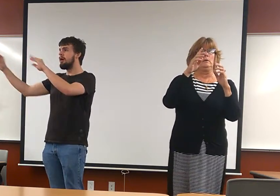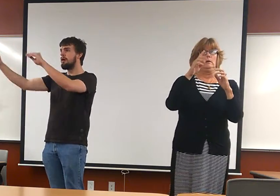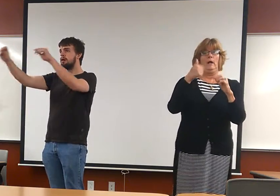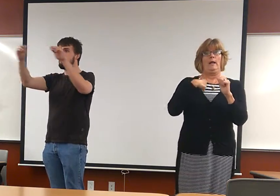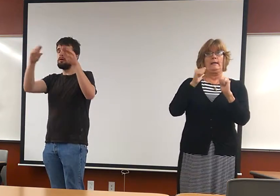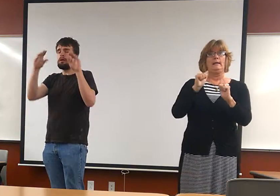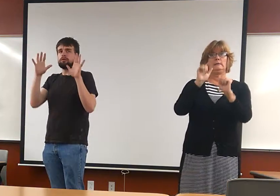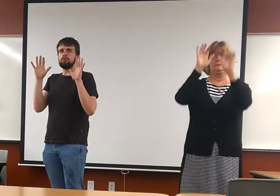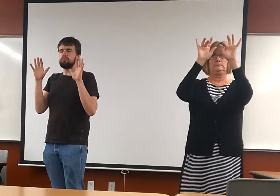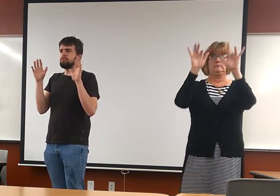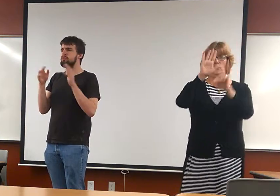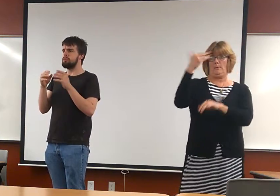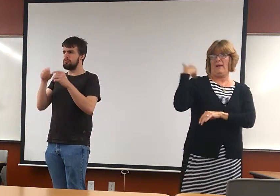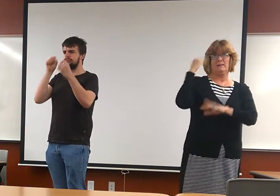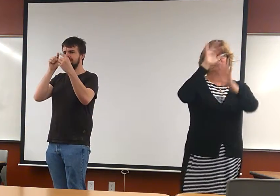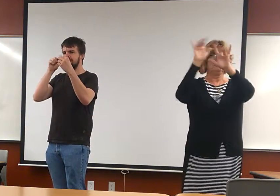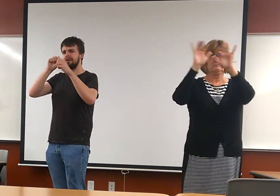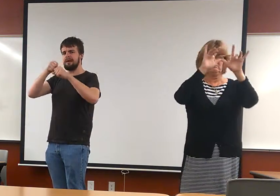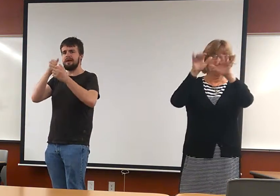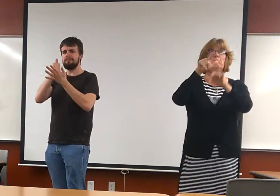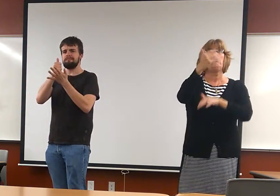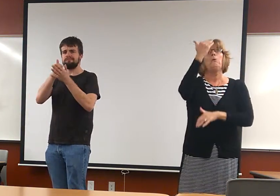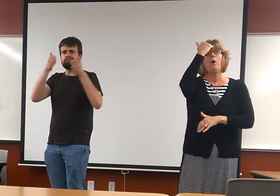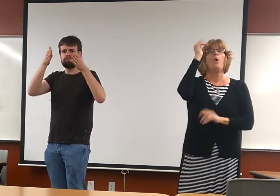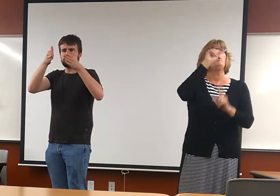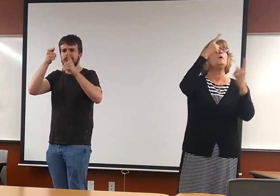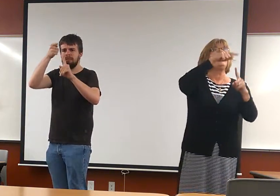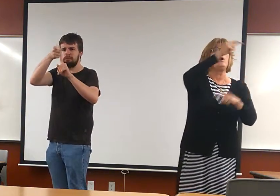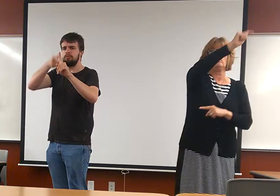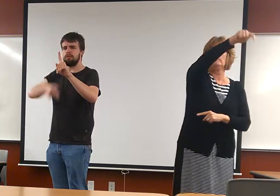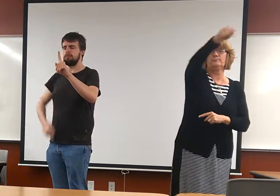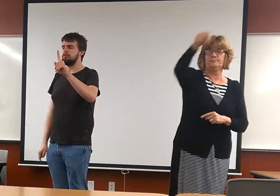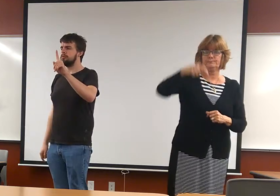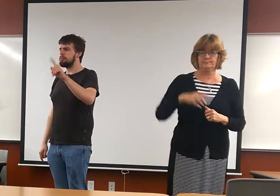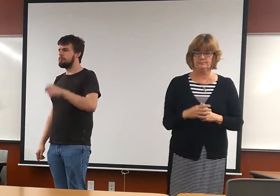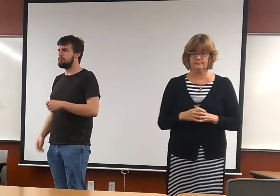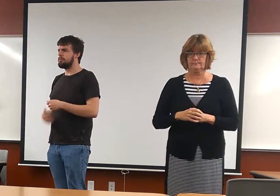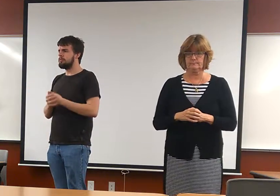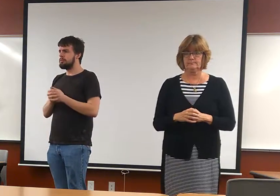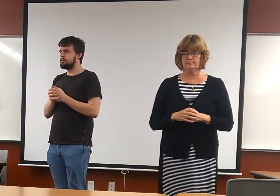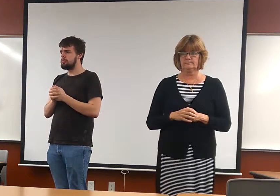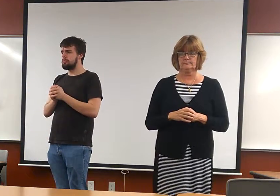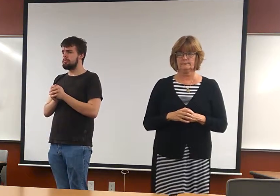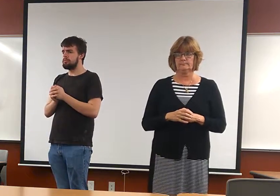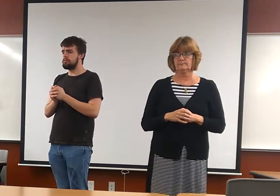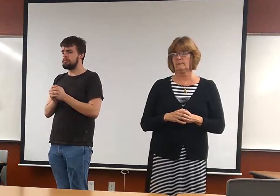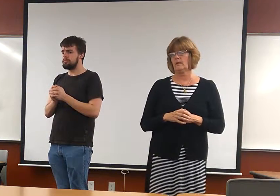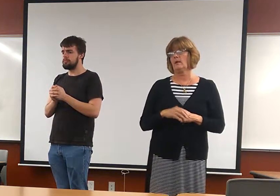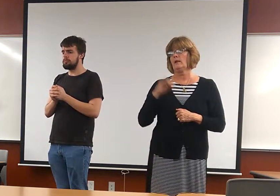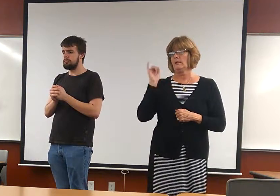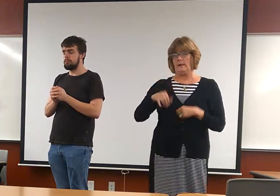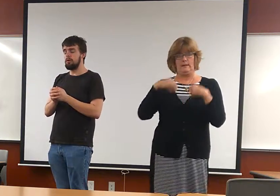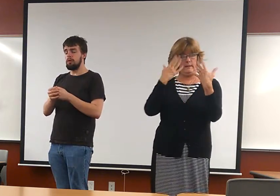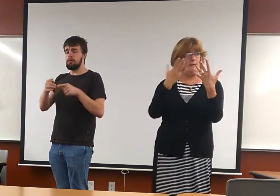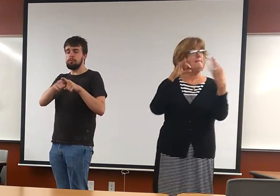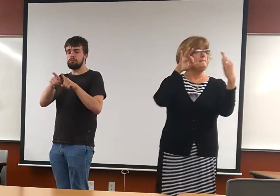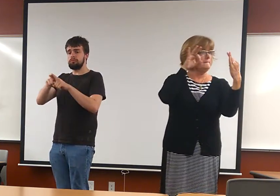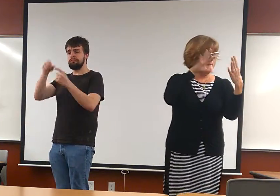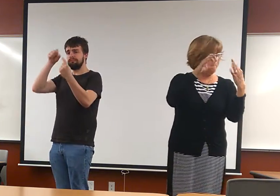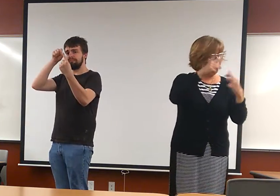responses. It can also be a highly effective way to provide feedback to a deafblind presenter